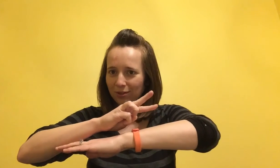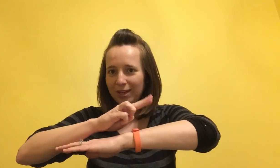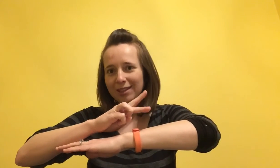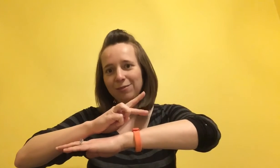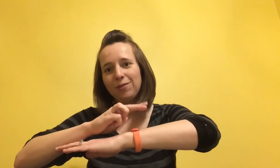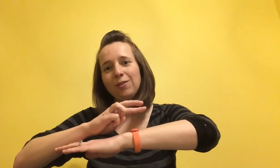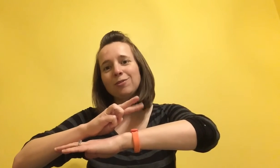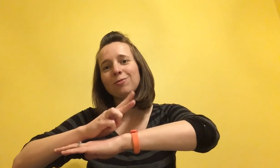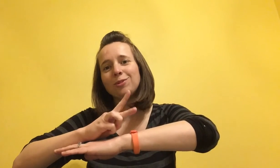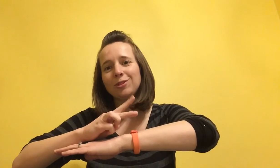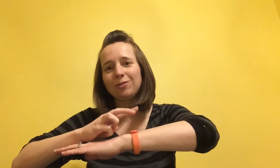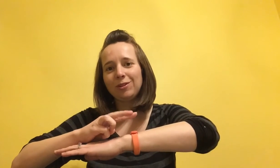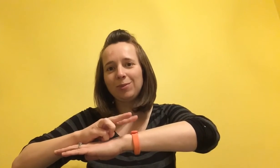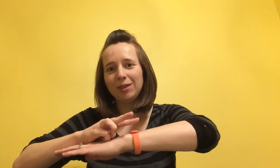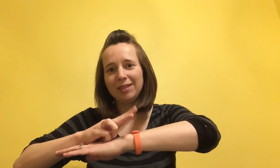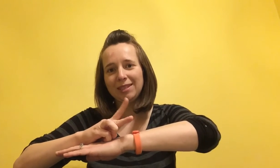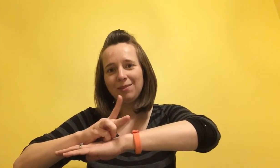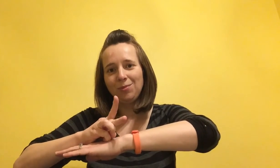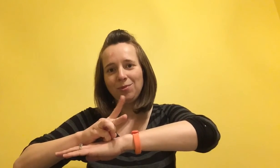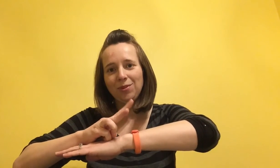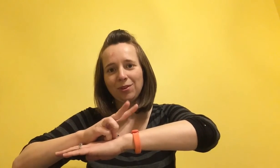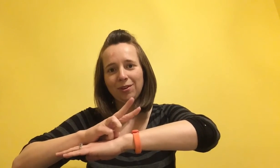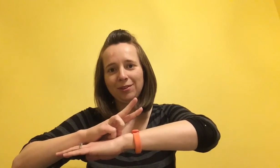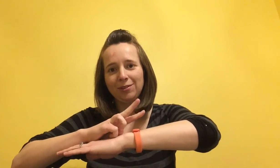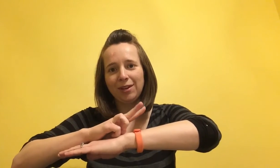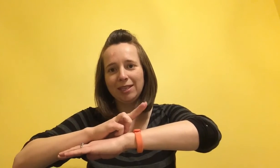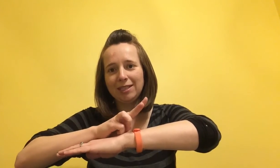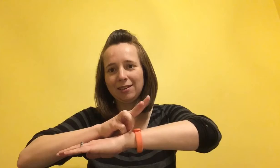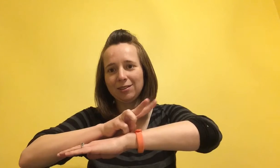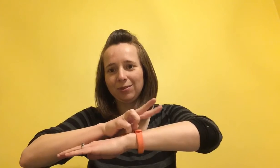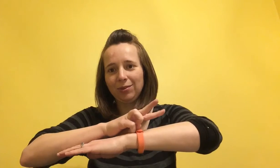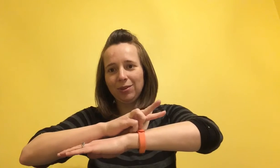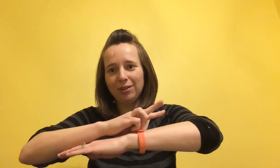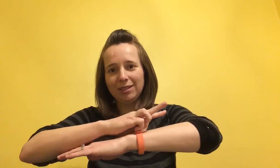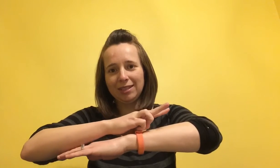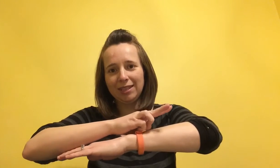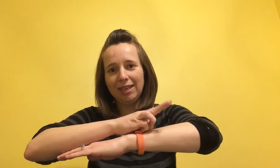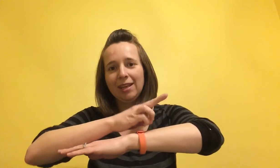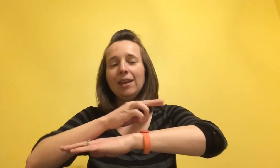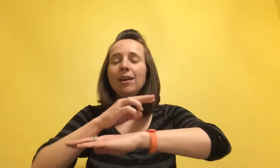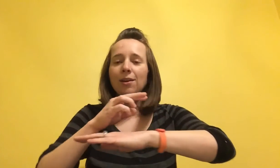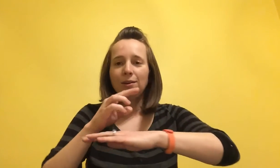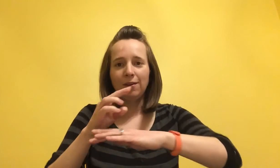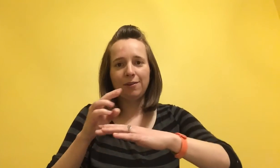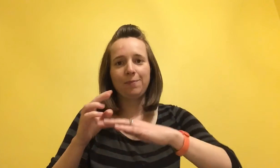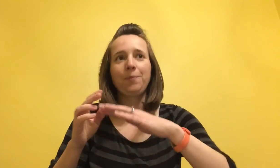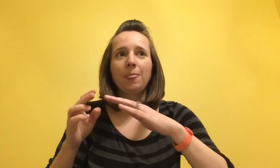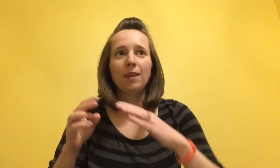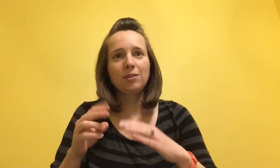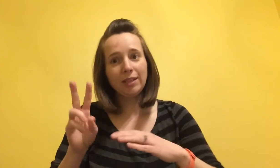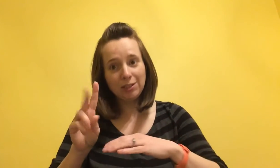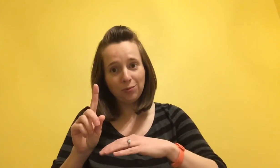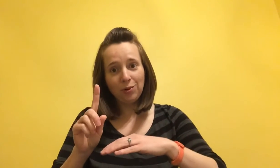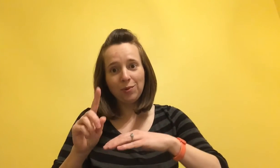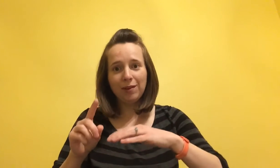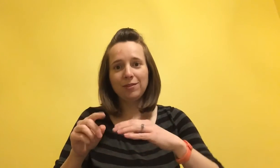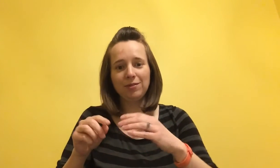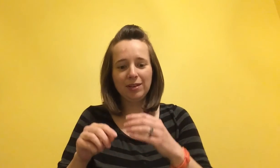alternate the fingers real slowly because they move their little eye stalks around constantly. So that's one way of doing it. And